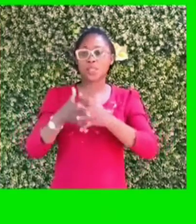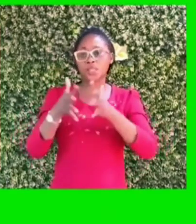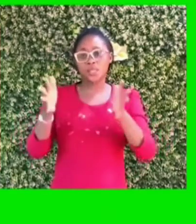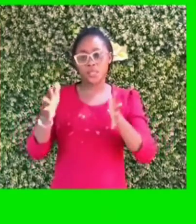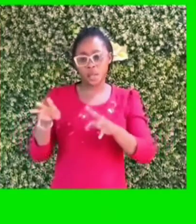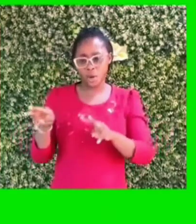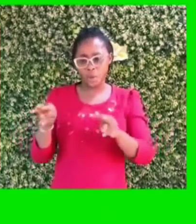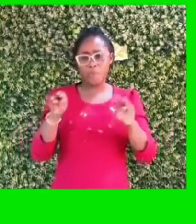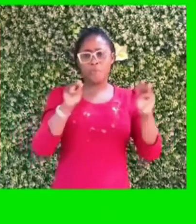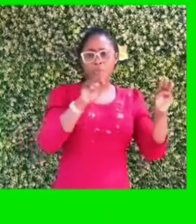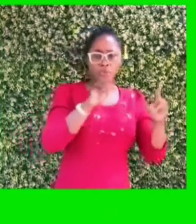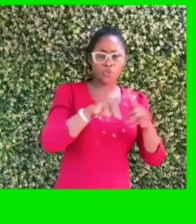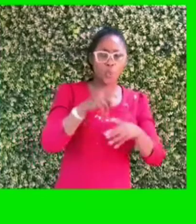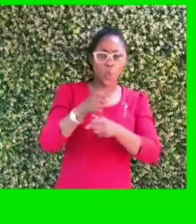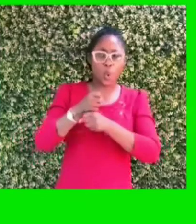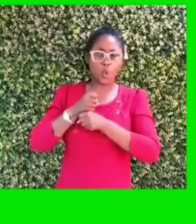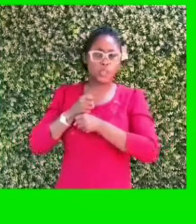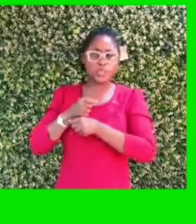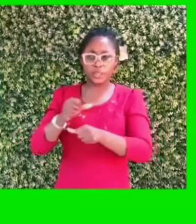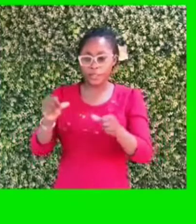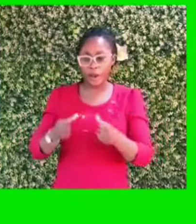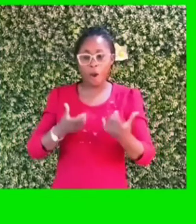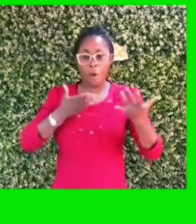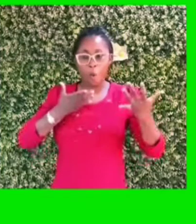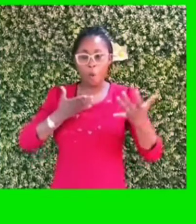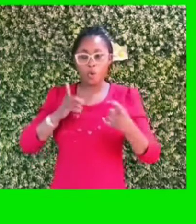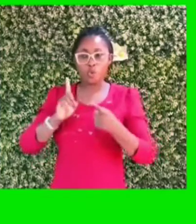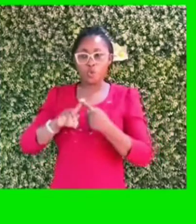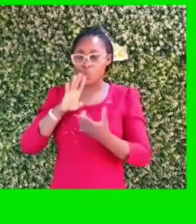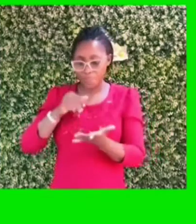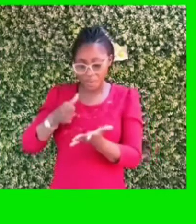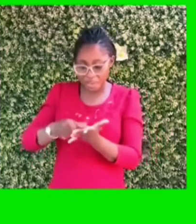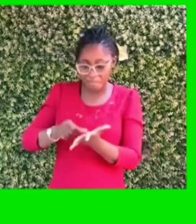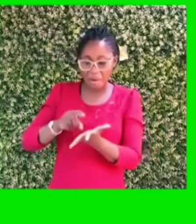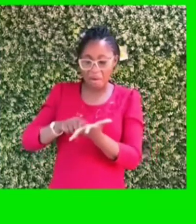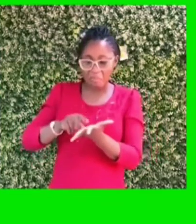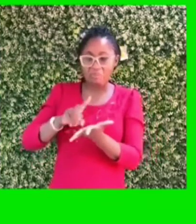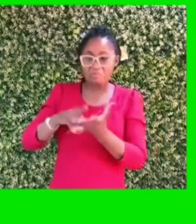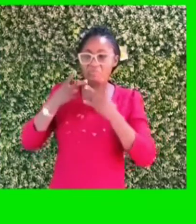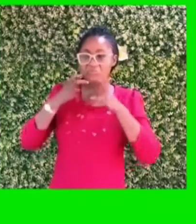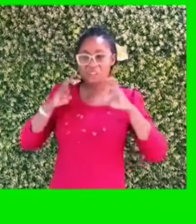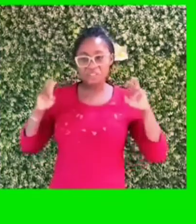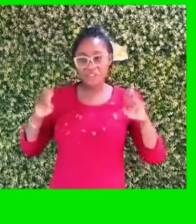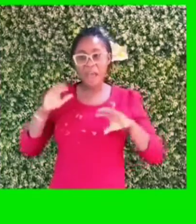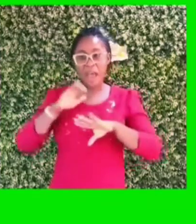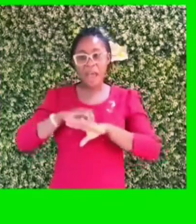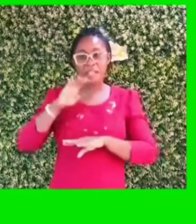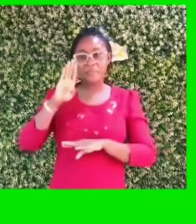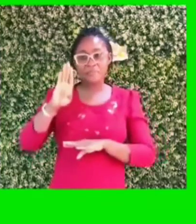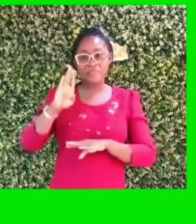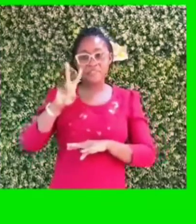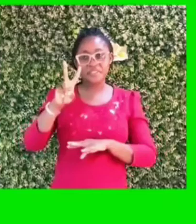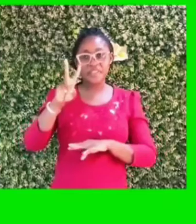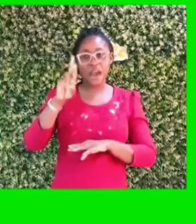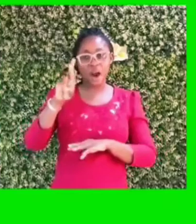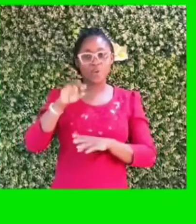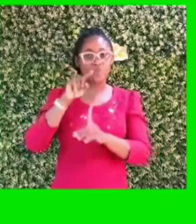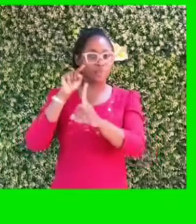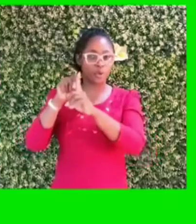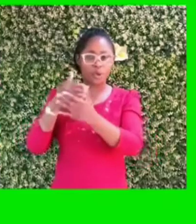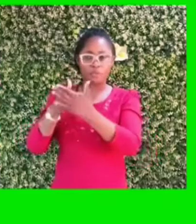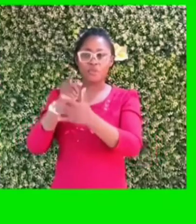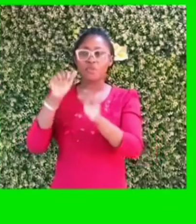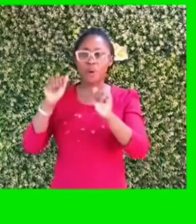gate, move to the holding area and wait to be biometrically verified at the BVR point before you